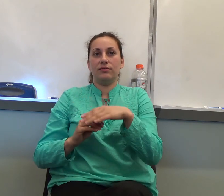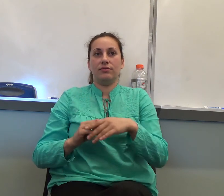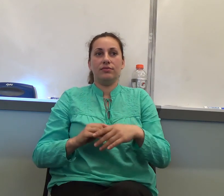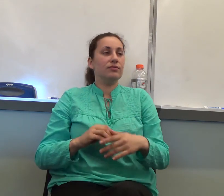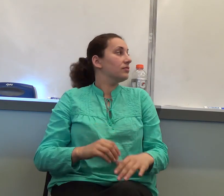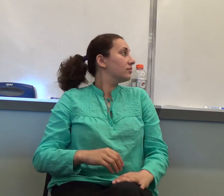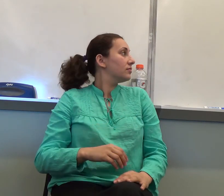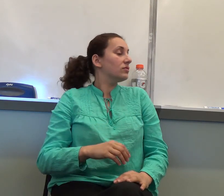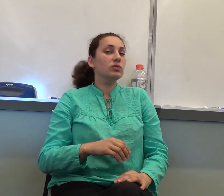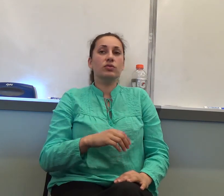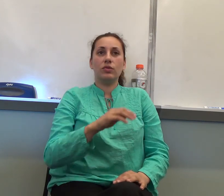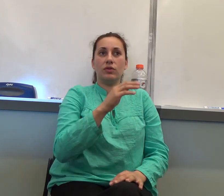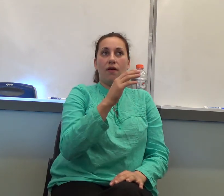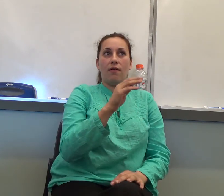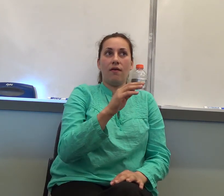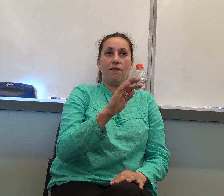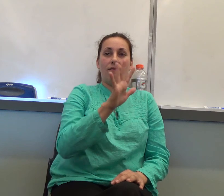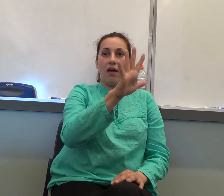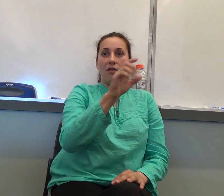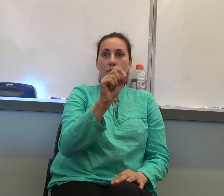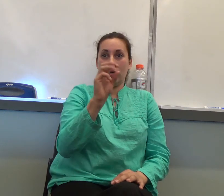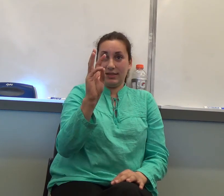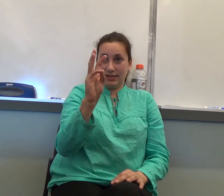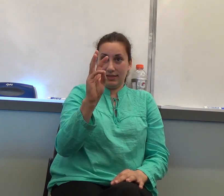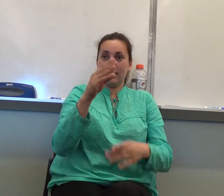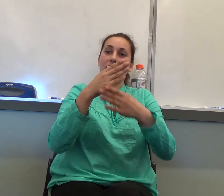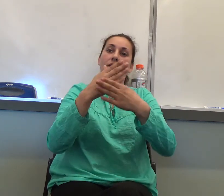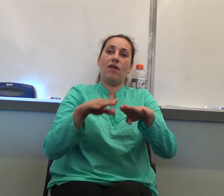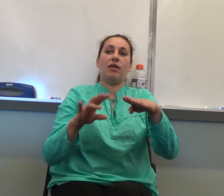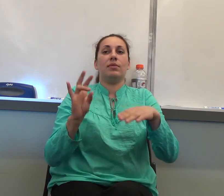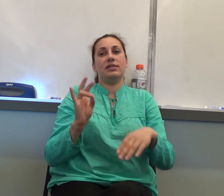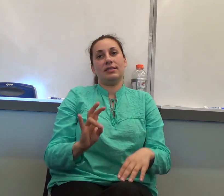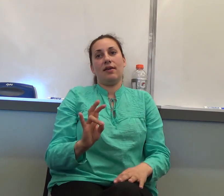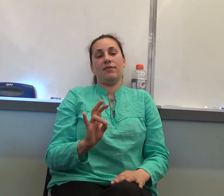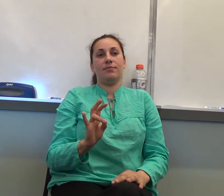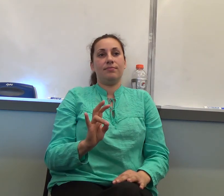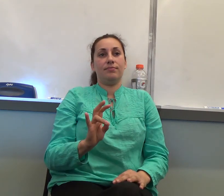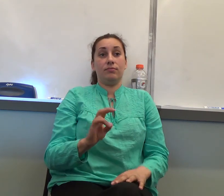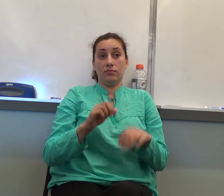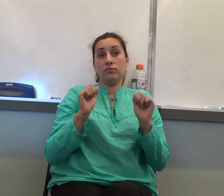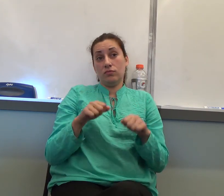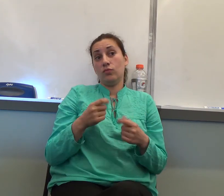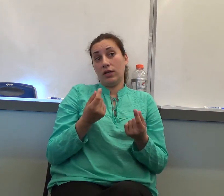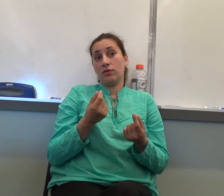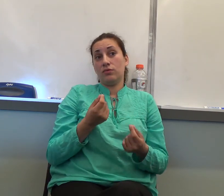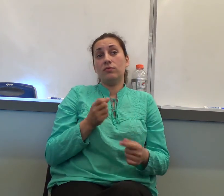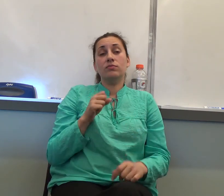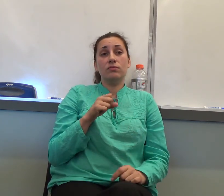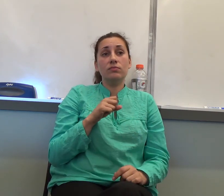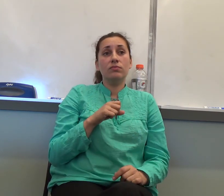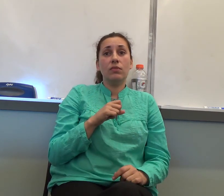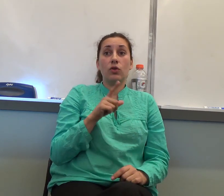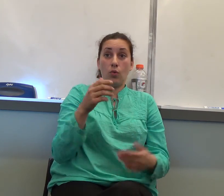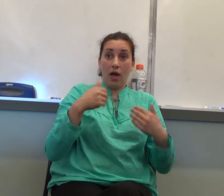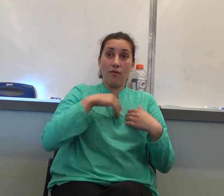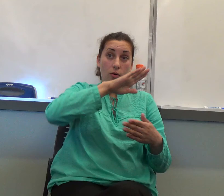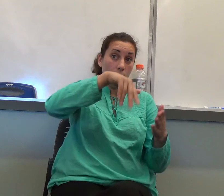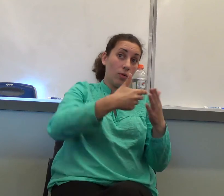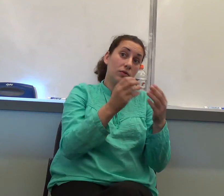like 5.6 divided by 7. Okay, that we can do. As long as you got a whole number divisor, you just